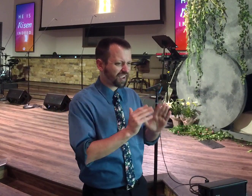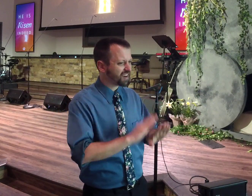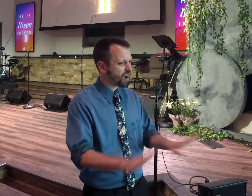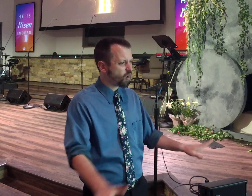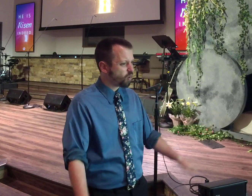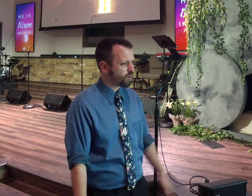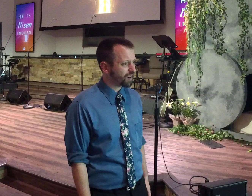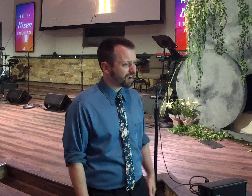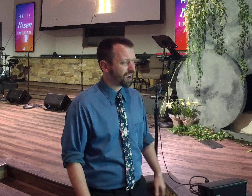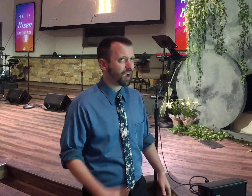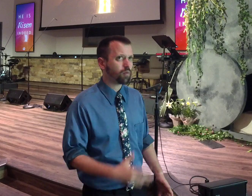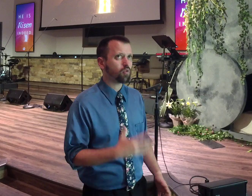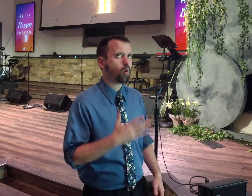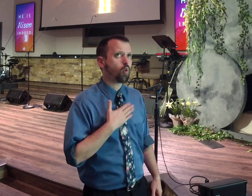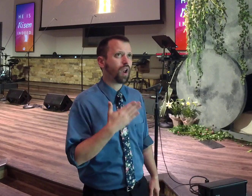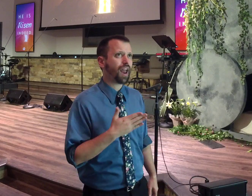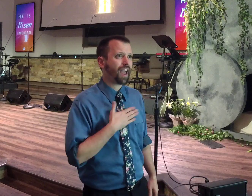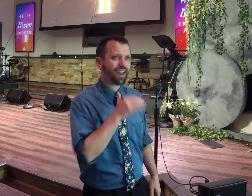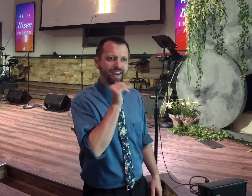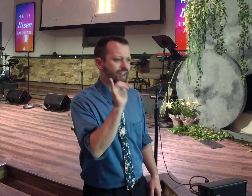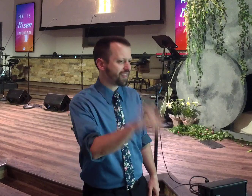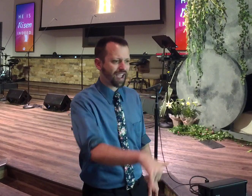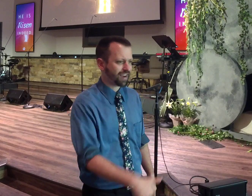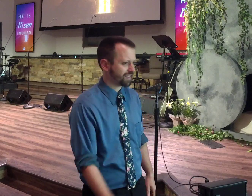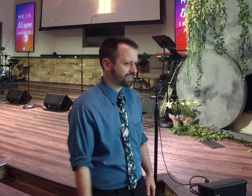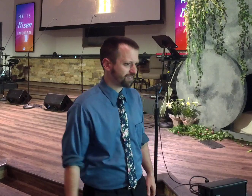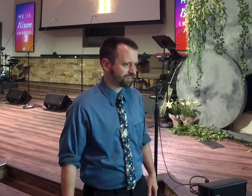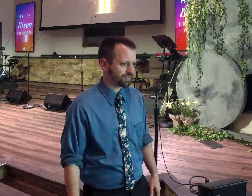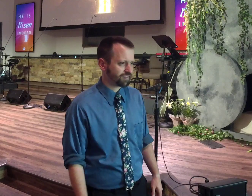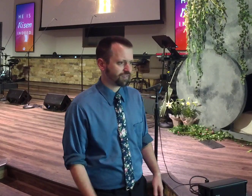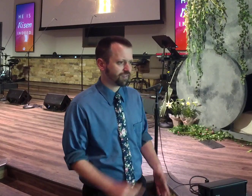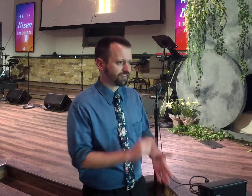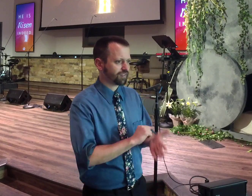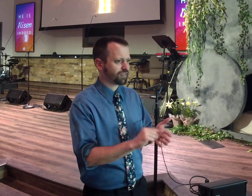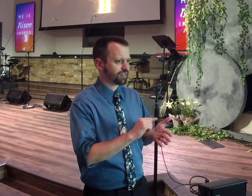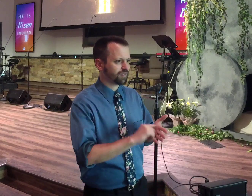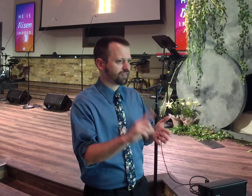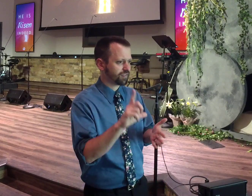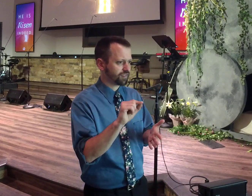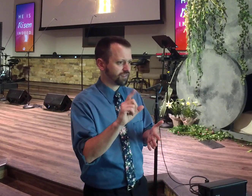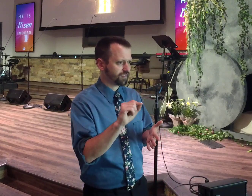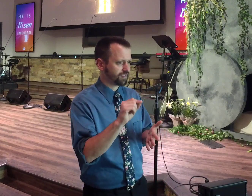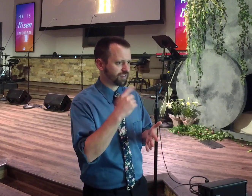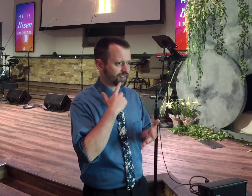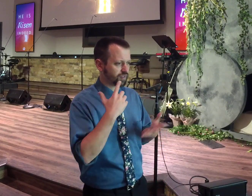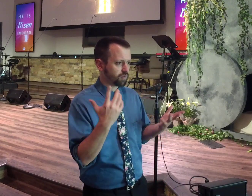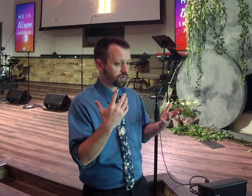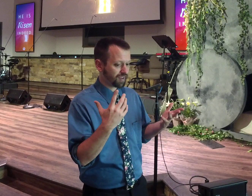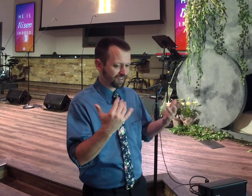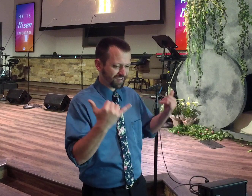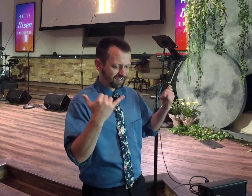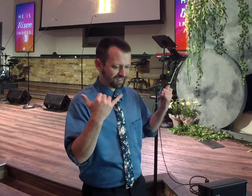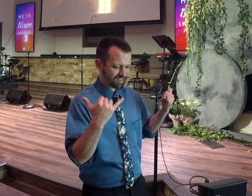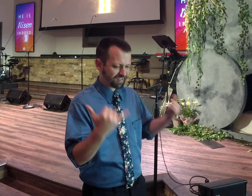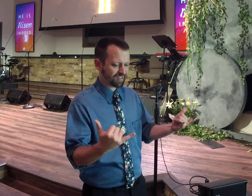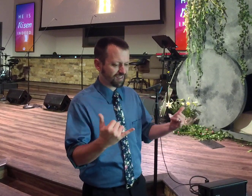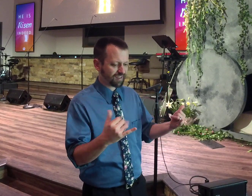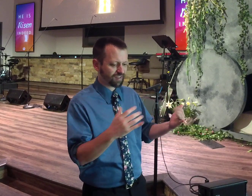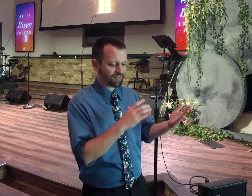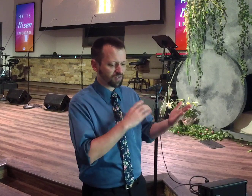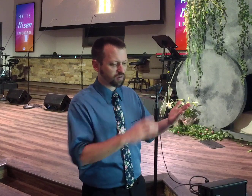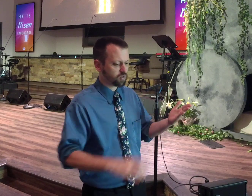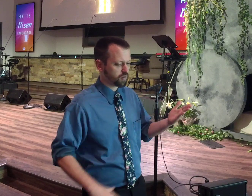so glad that's not the way it is. Because verse number 20, if you look at it with me, says, but now is